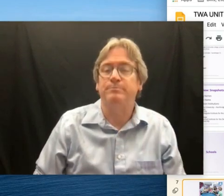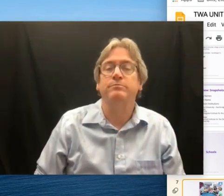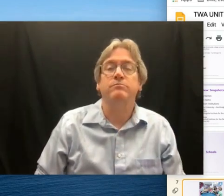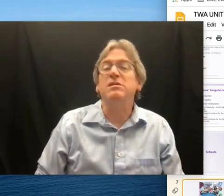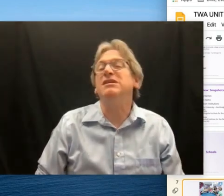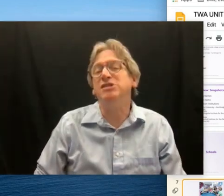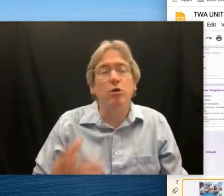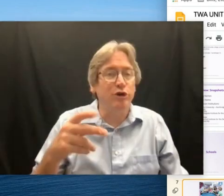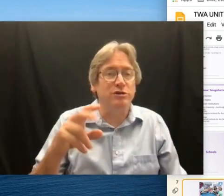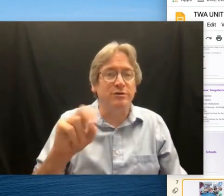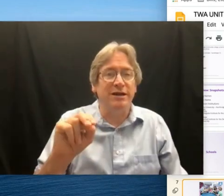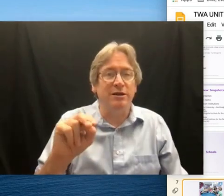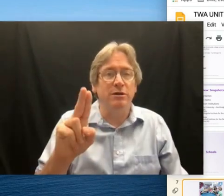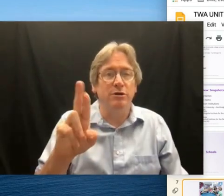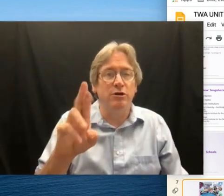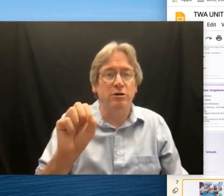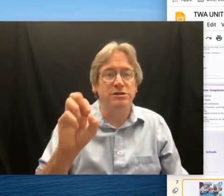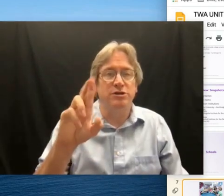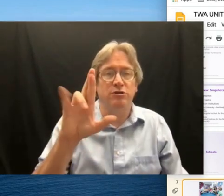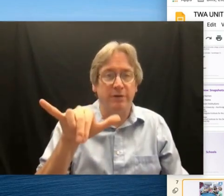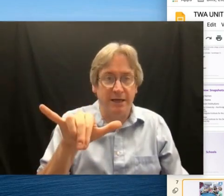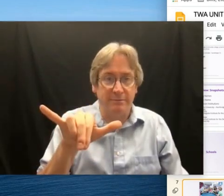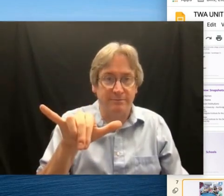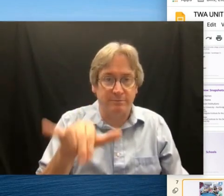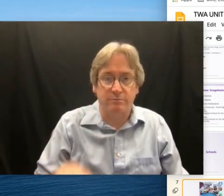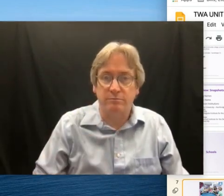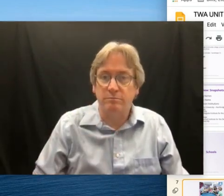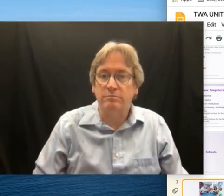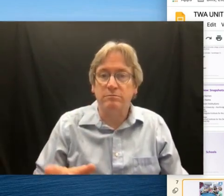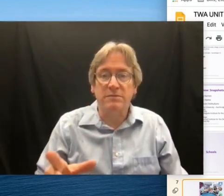different one. So nursery,